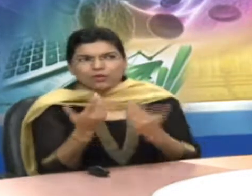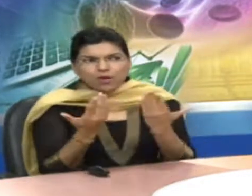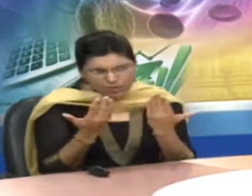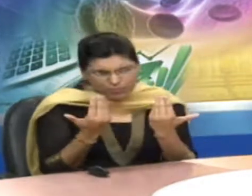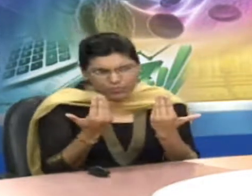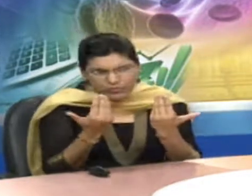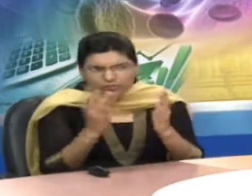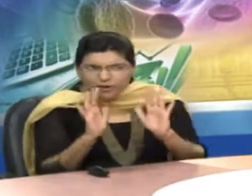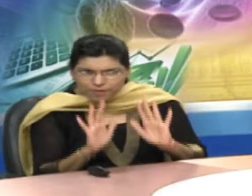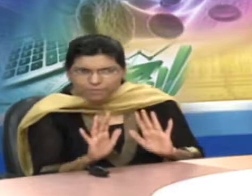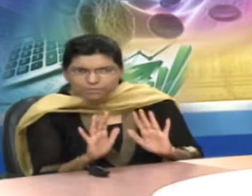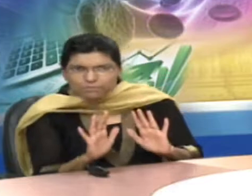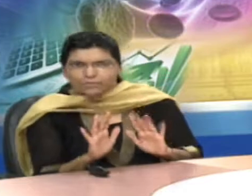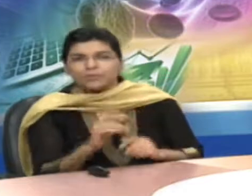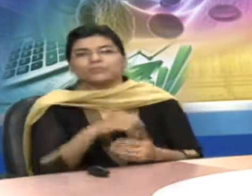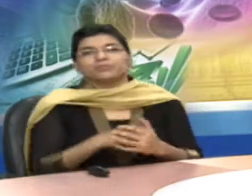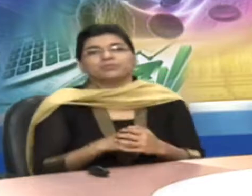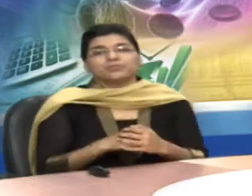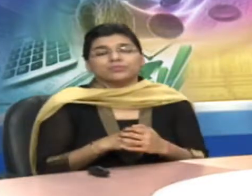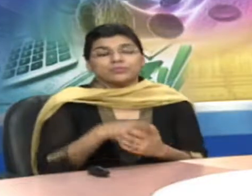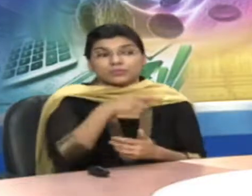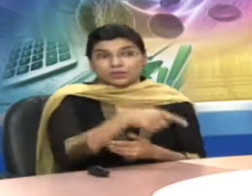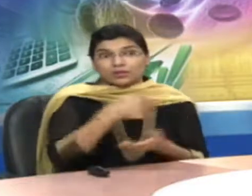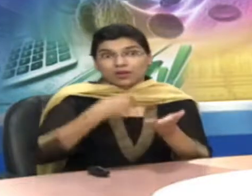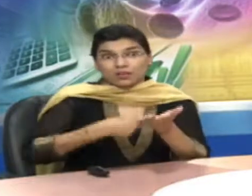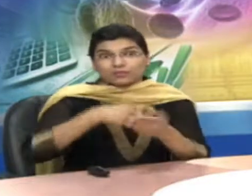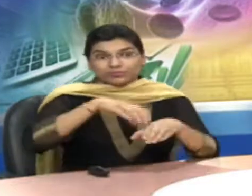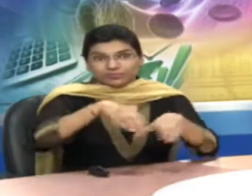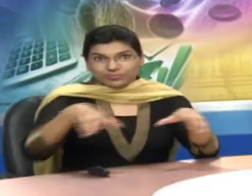room. He asked for a room,